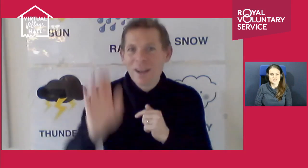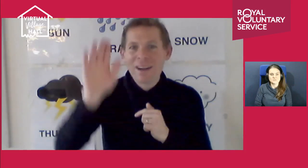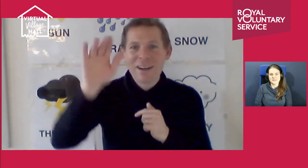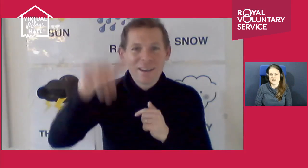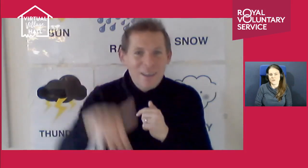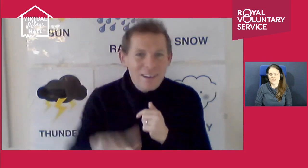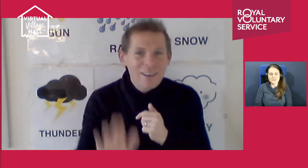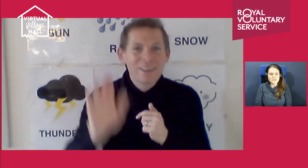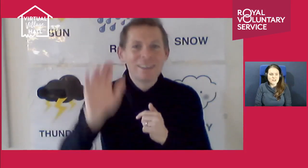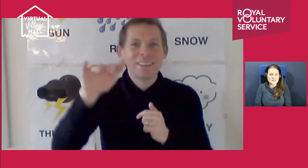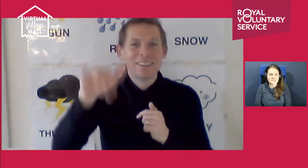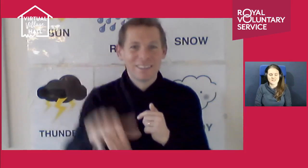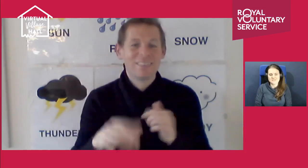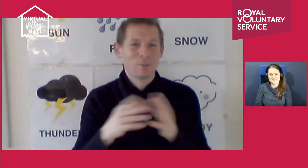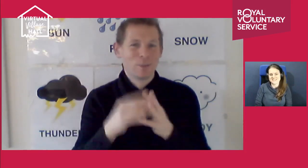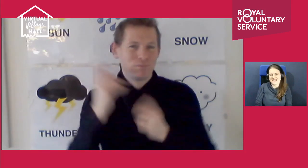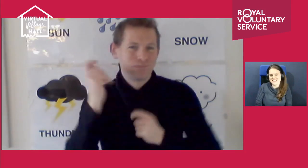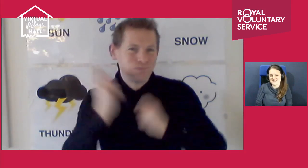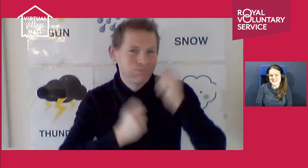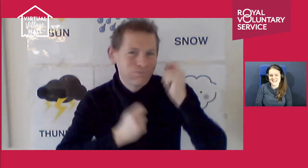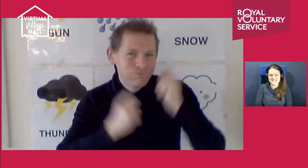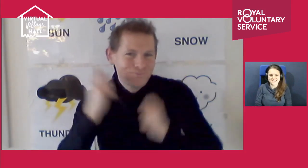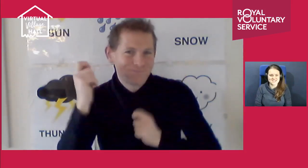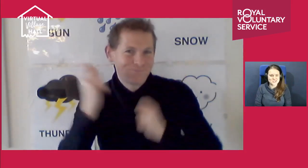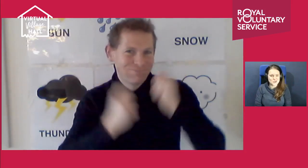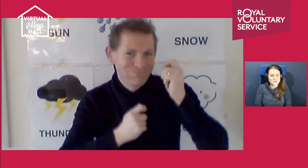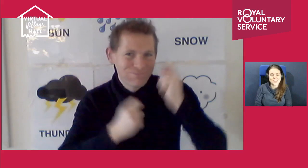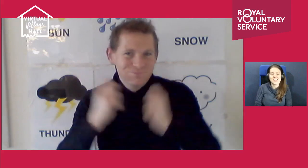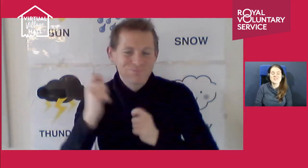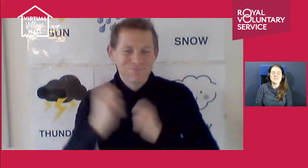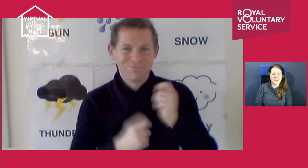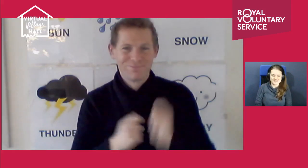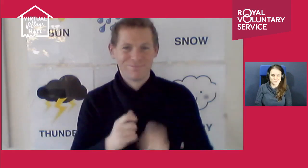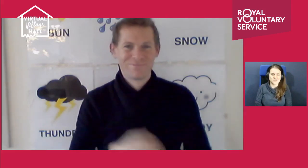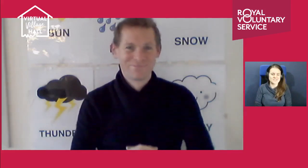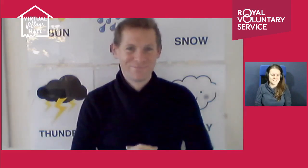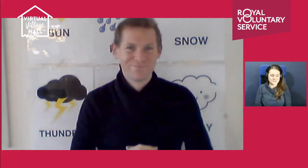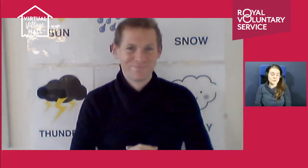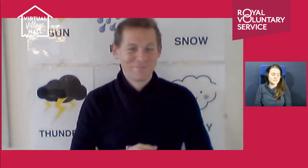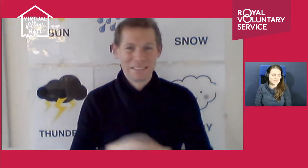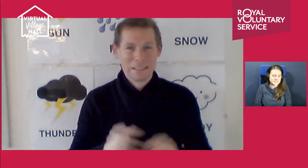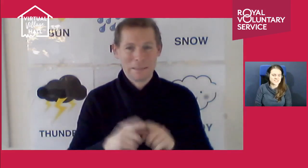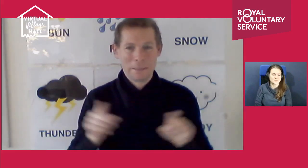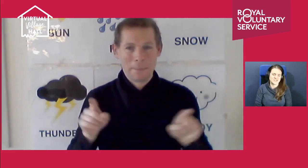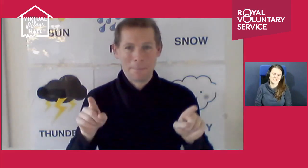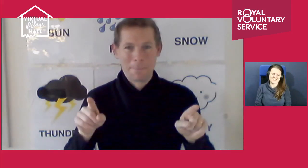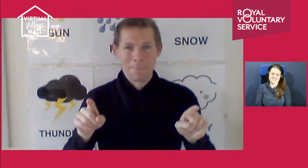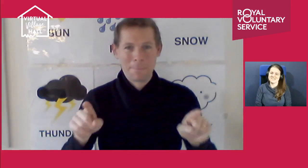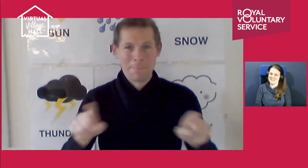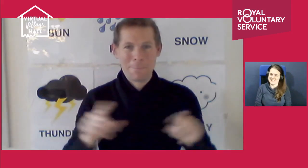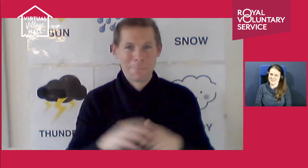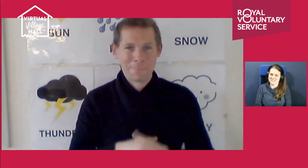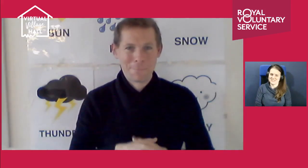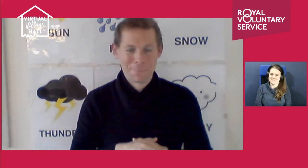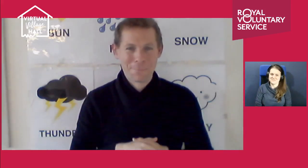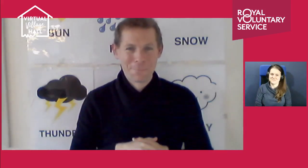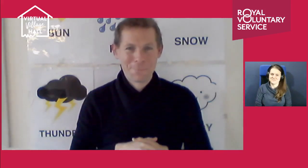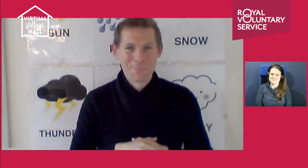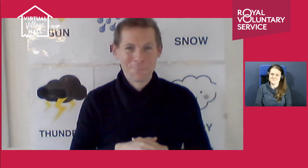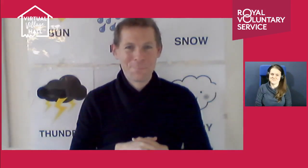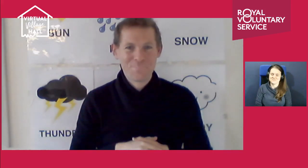If you're speaking with great excitement and intonation and tone, that's what facial expressions are in sign